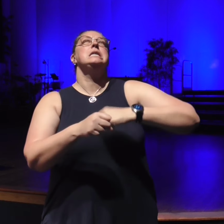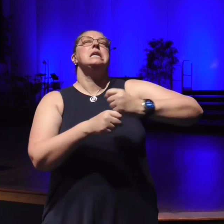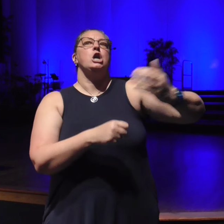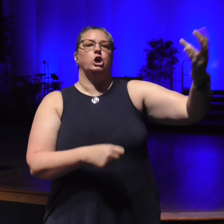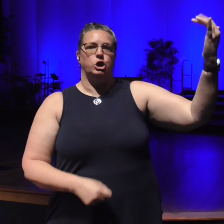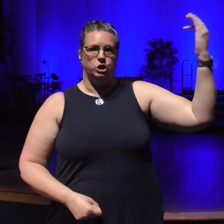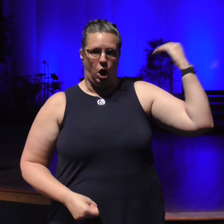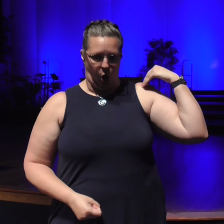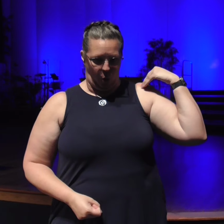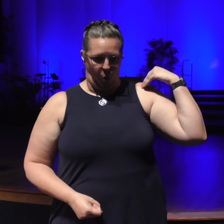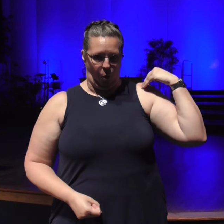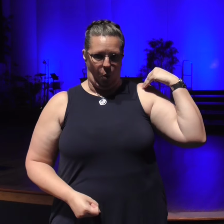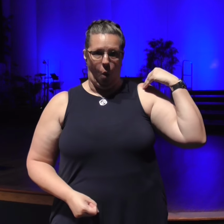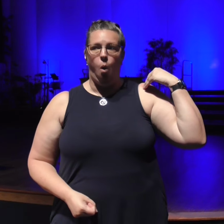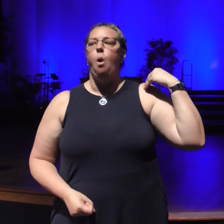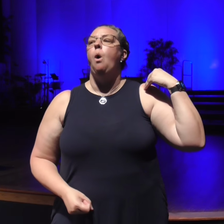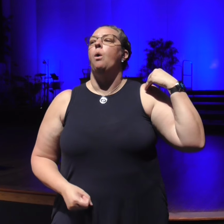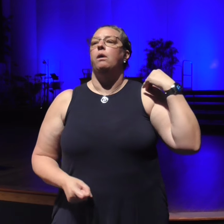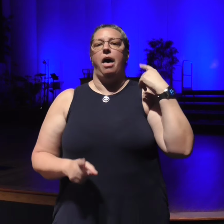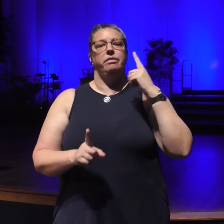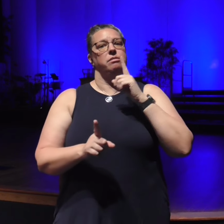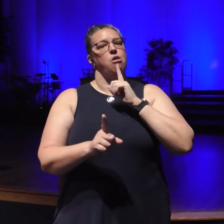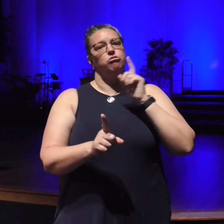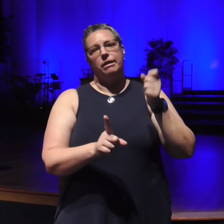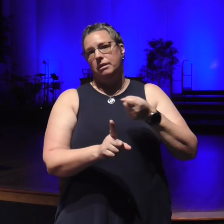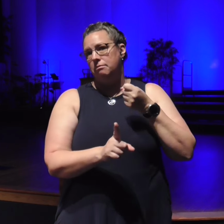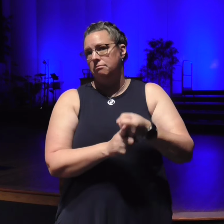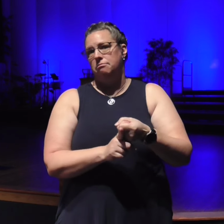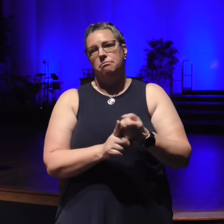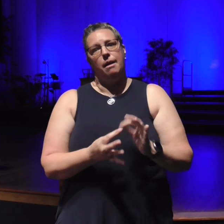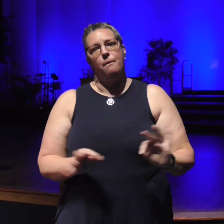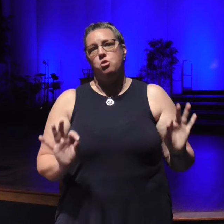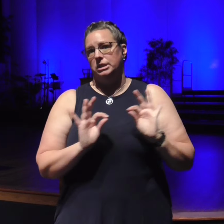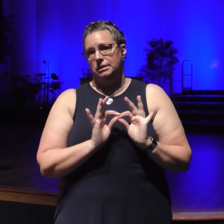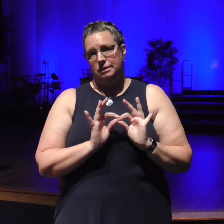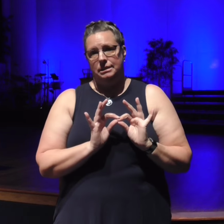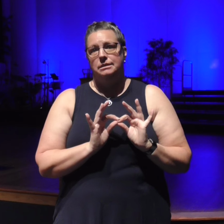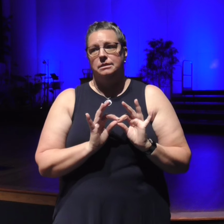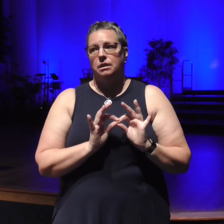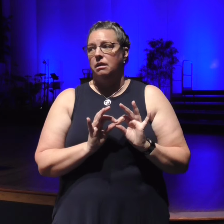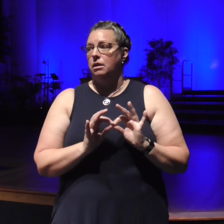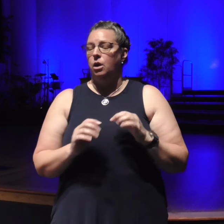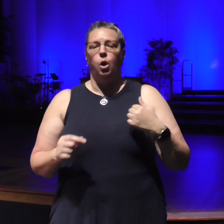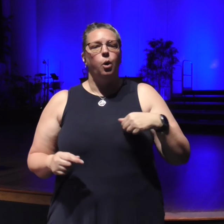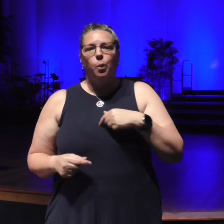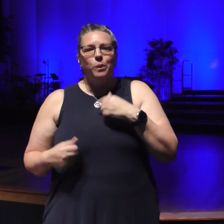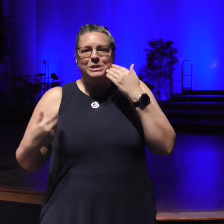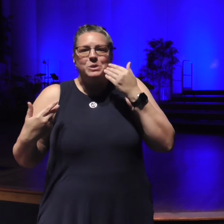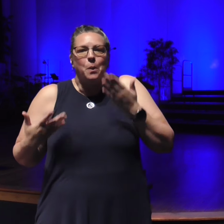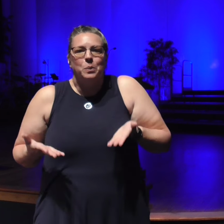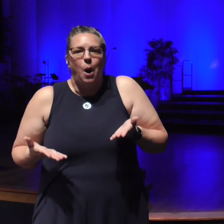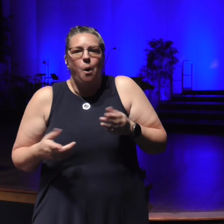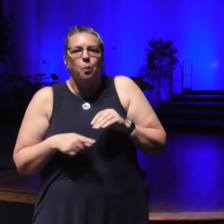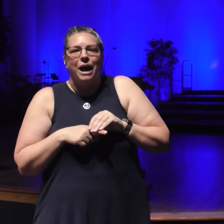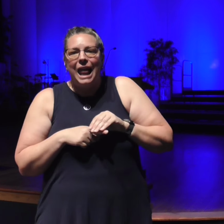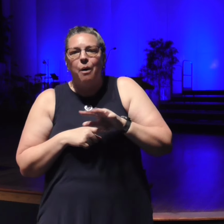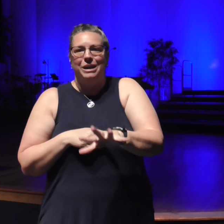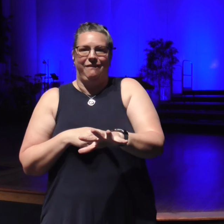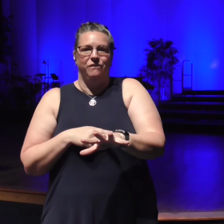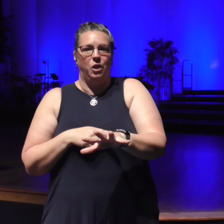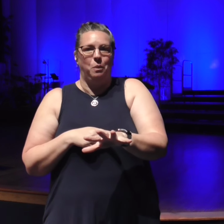ago that was so important to her. We don't know what influence